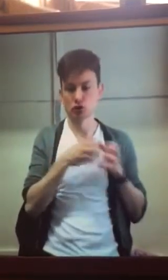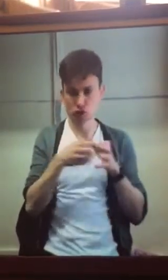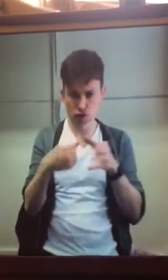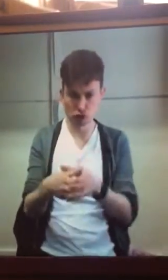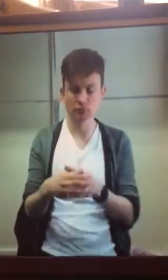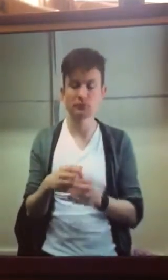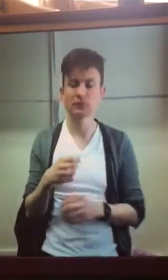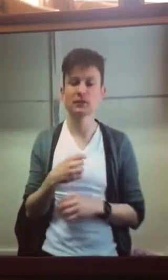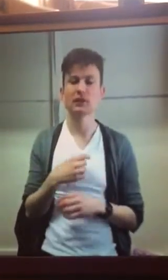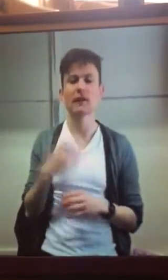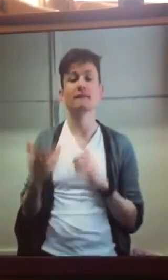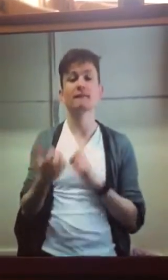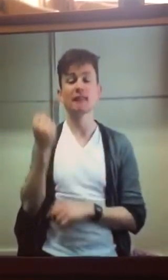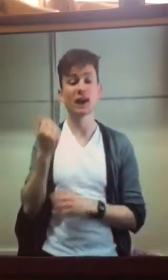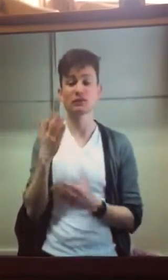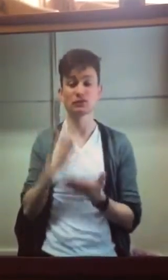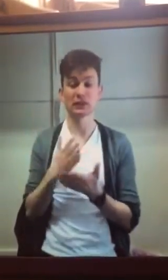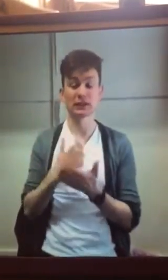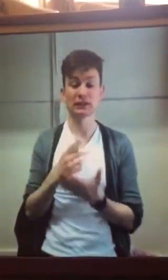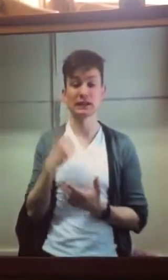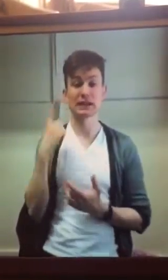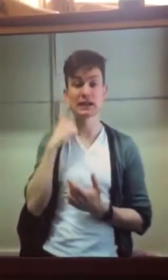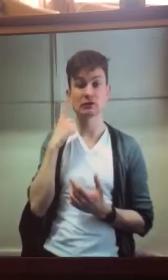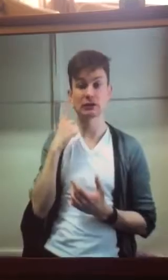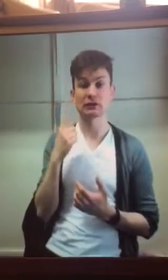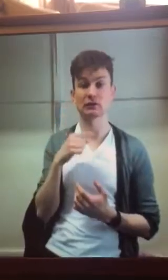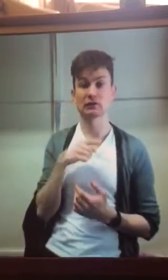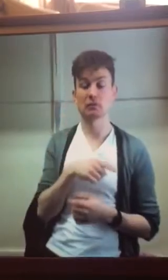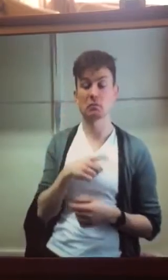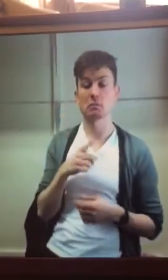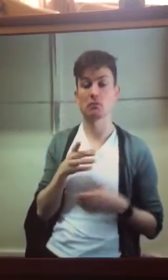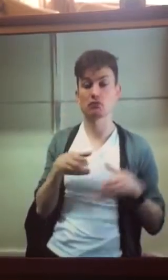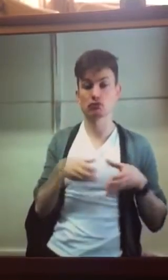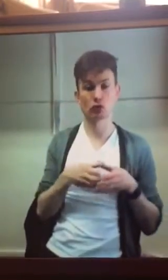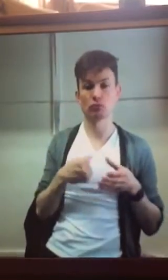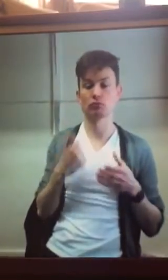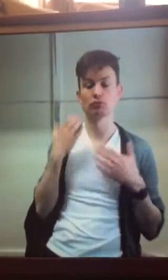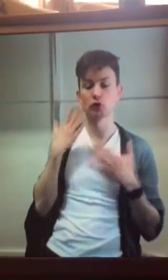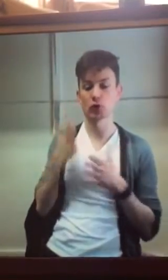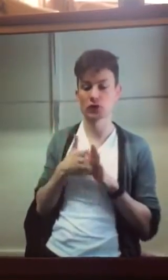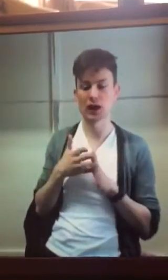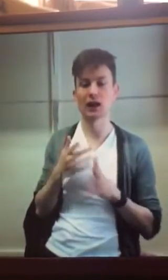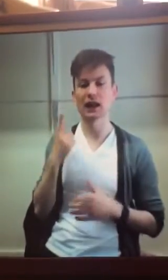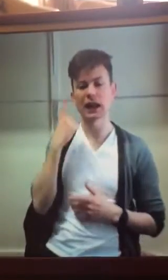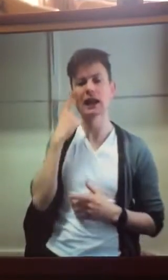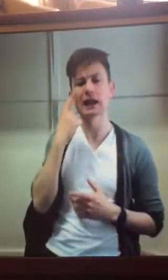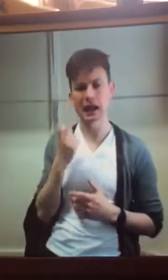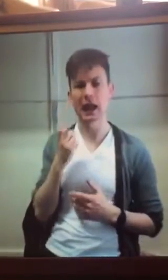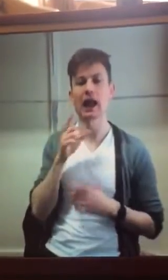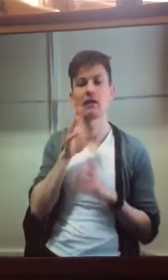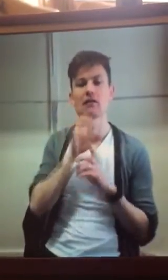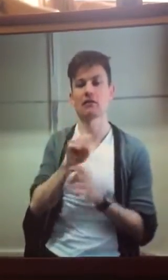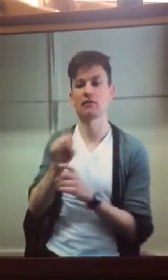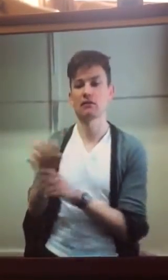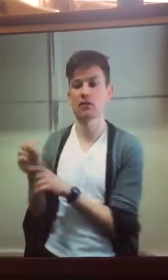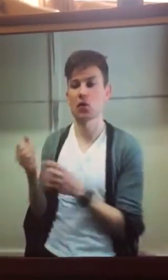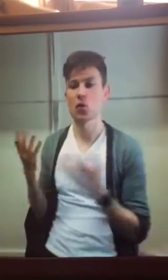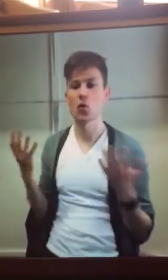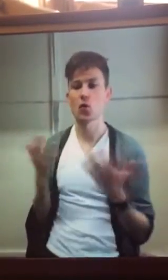So after both groups have watched the story, I'll compare and find out really whether the hearing group that don't know sign can